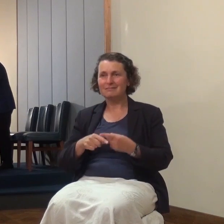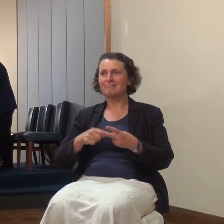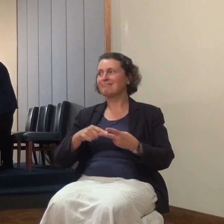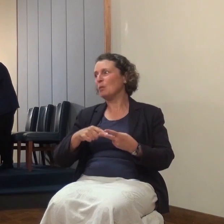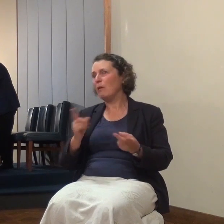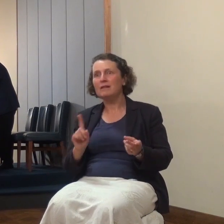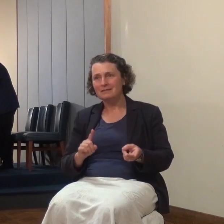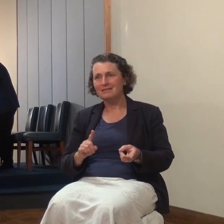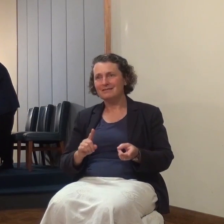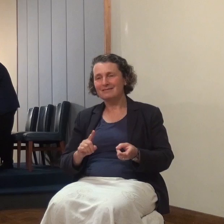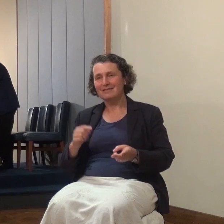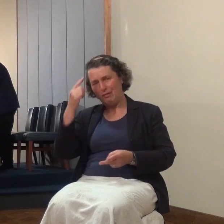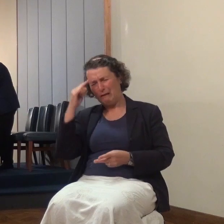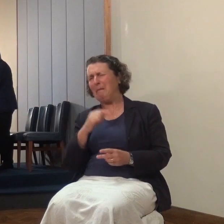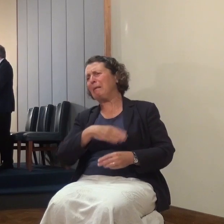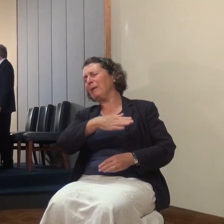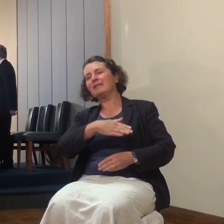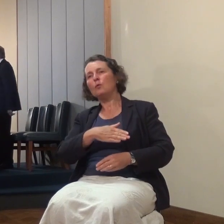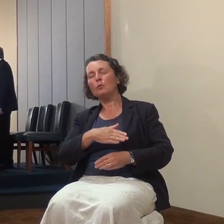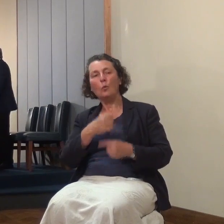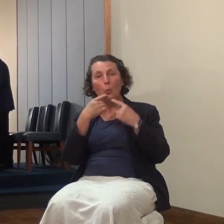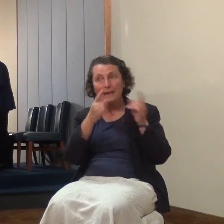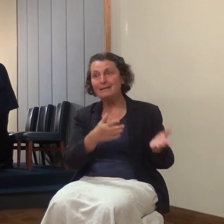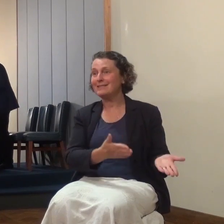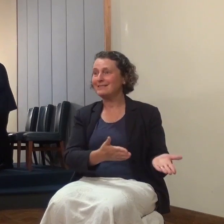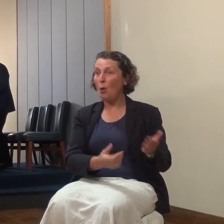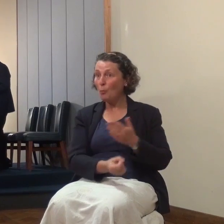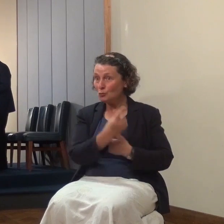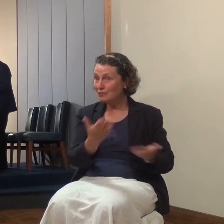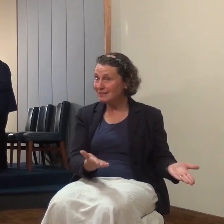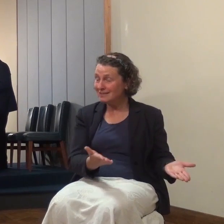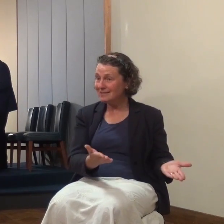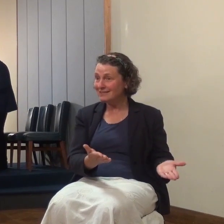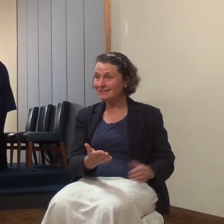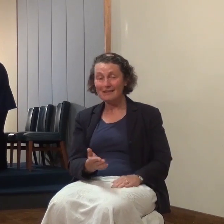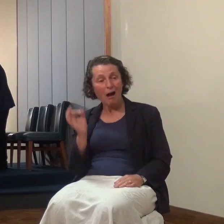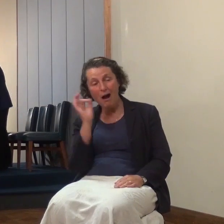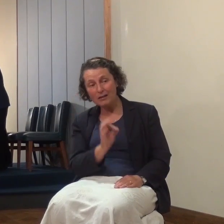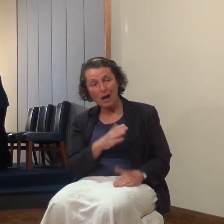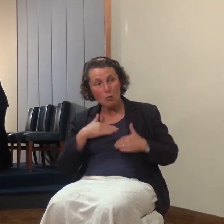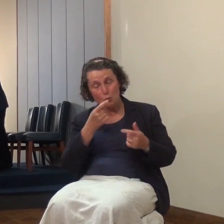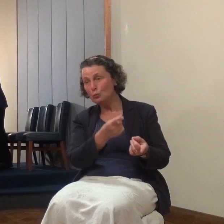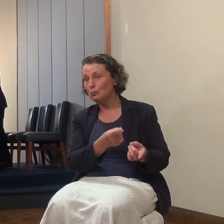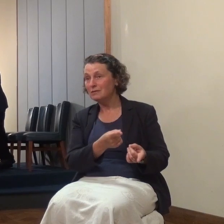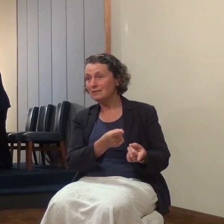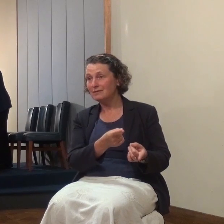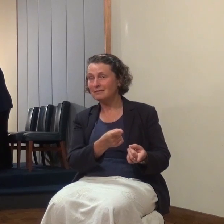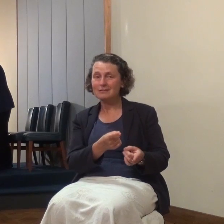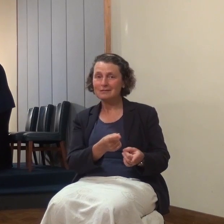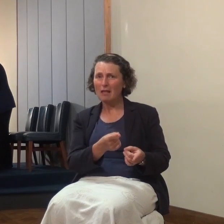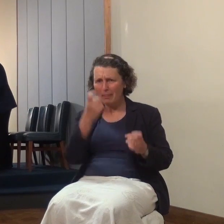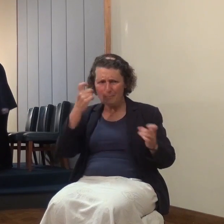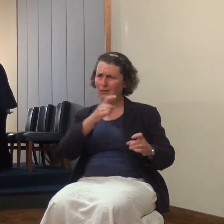of theirs instead. What sort of a day are they having? What are the pressures